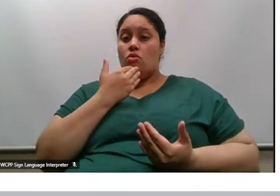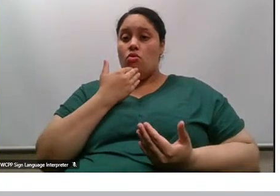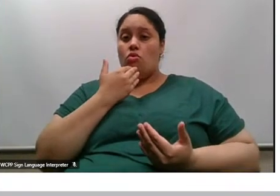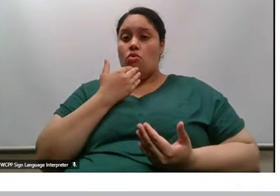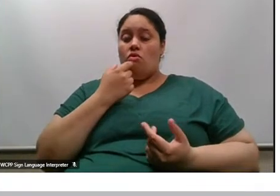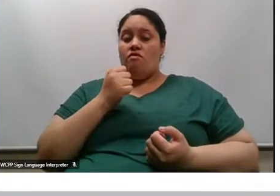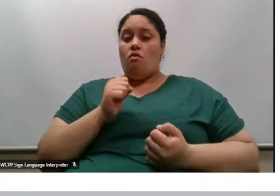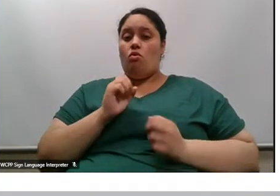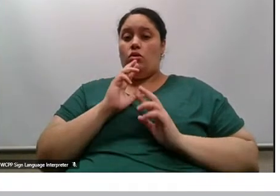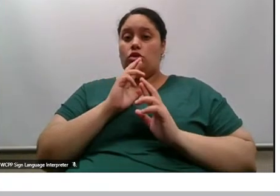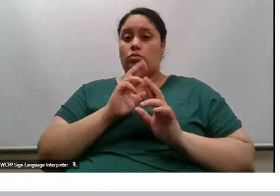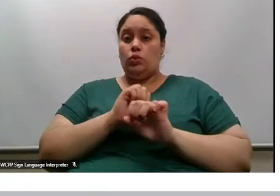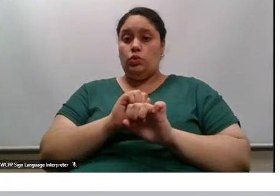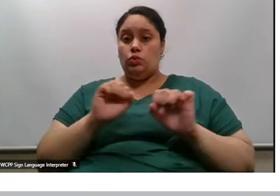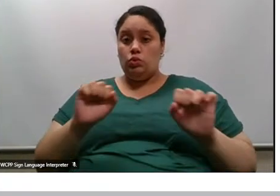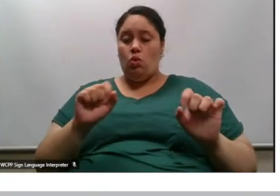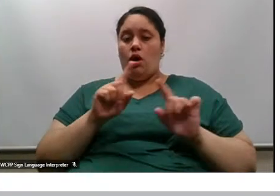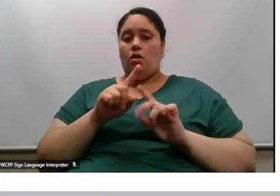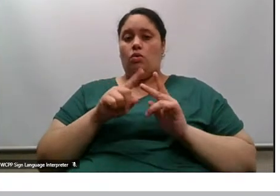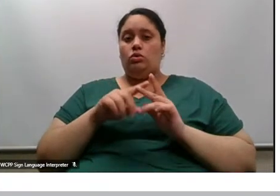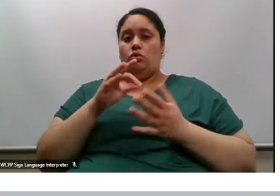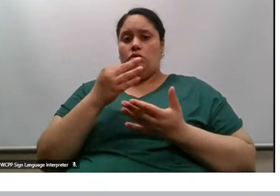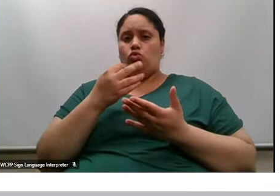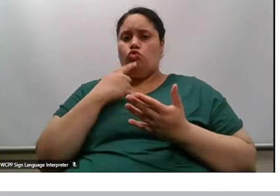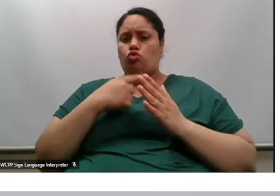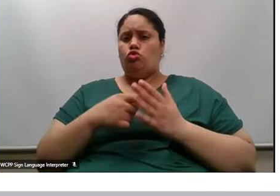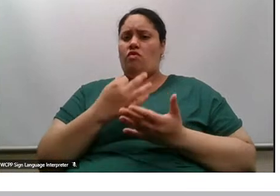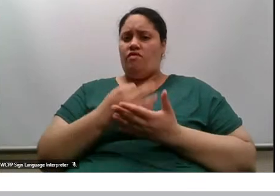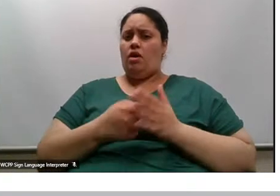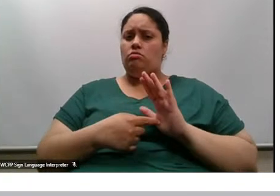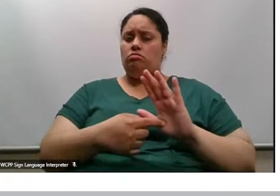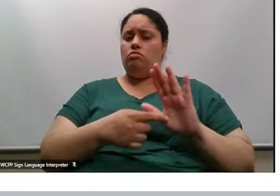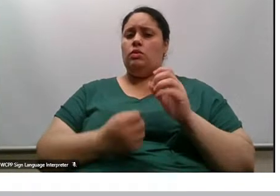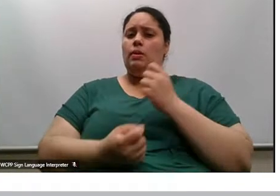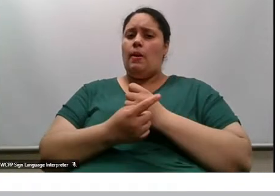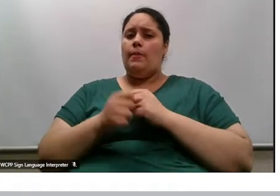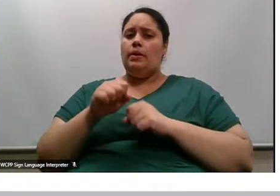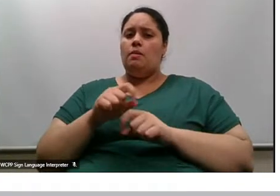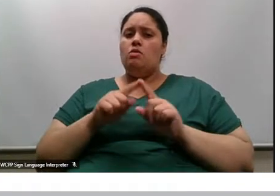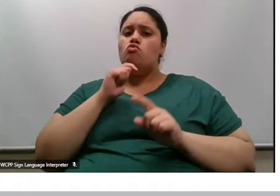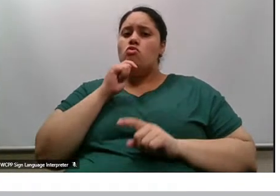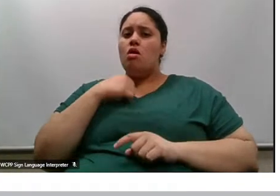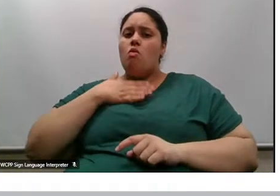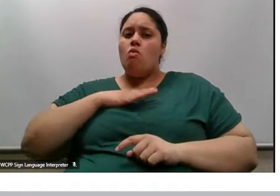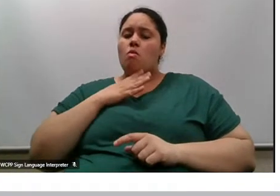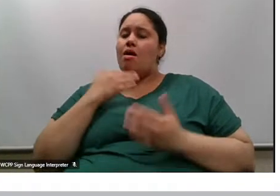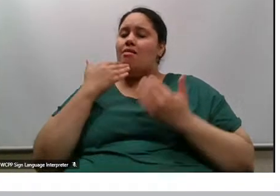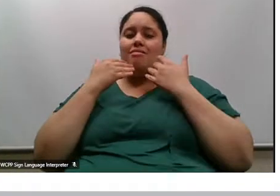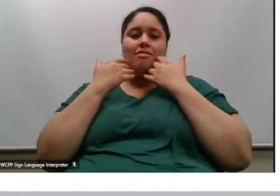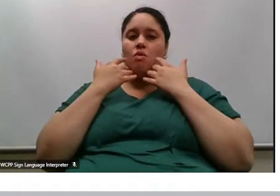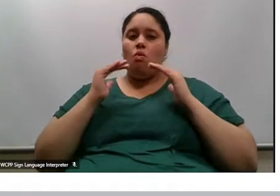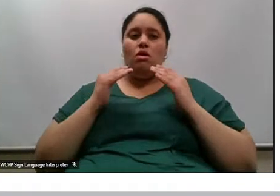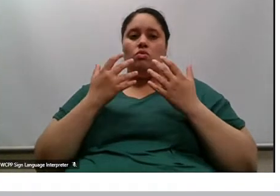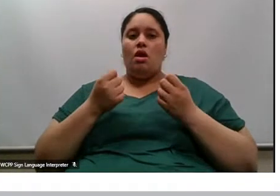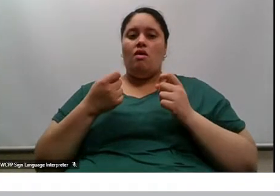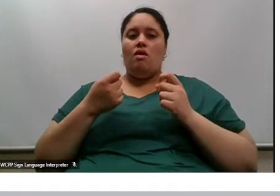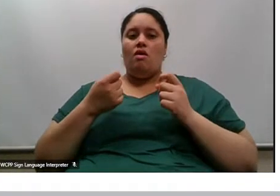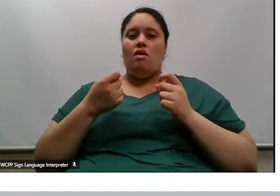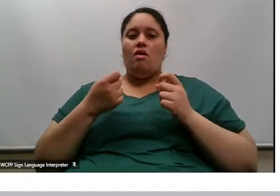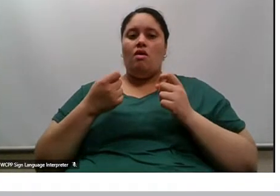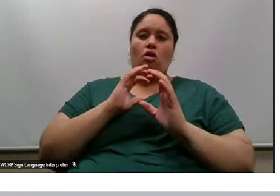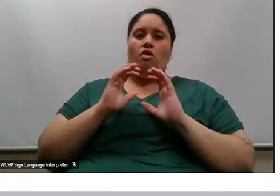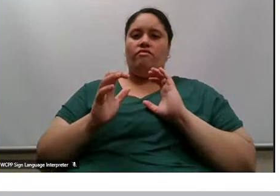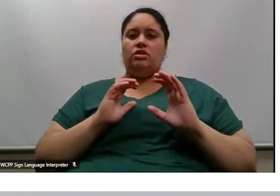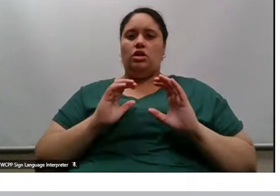for the responses and the fact that this is happening. But I would like, because I wouldn't want us to sort of divert the